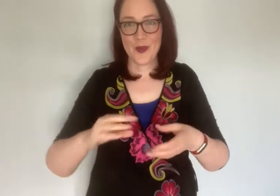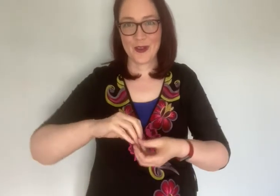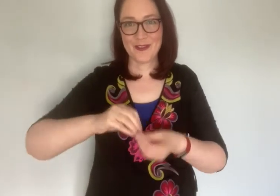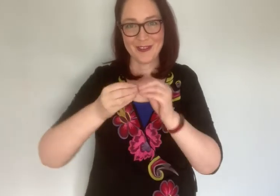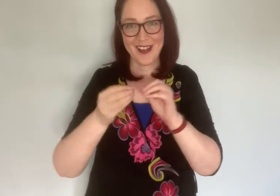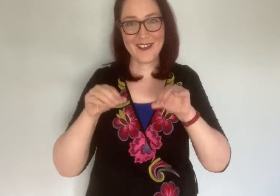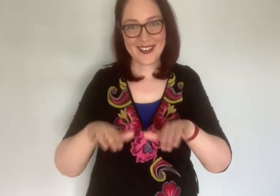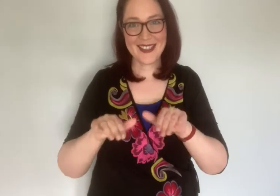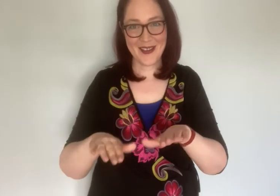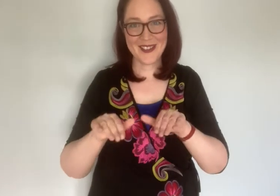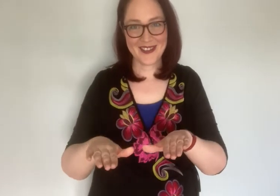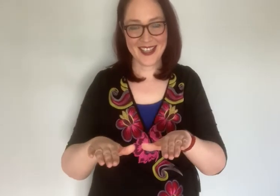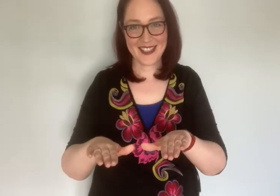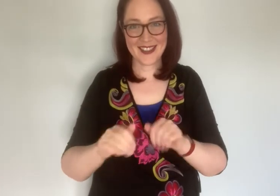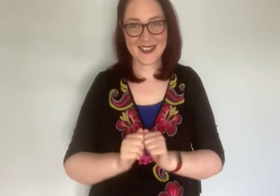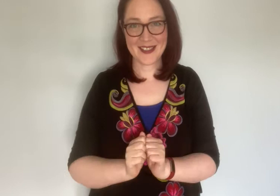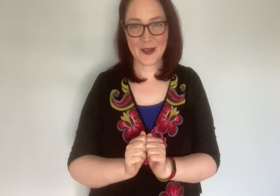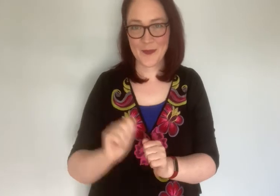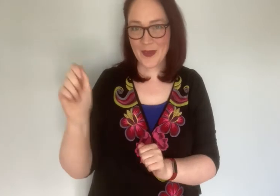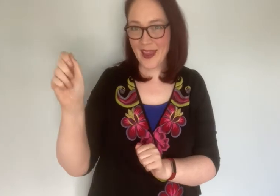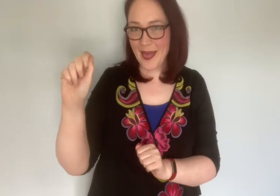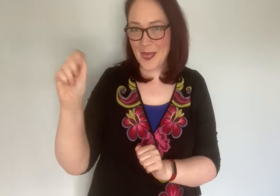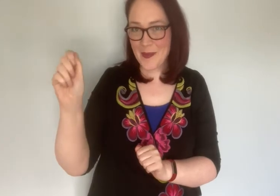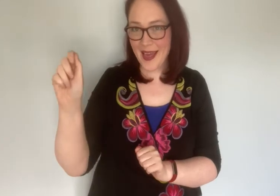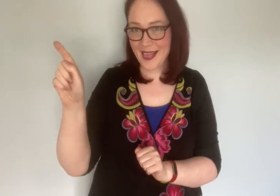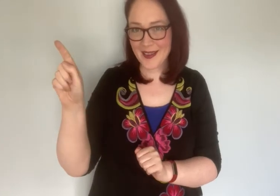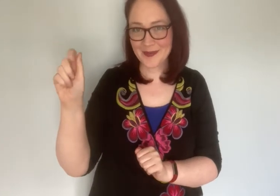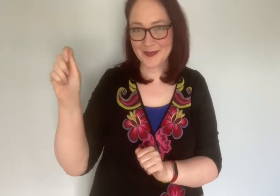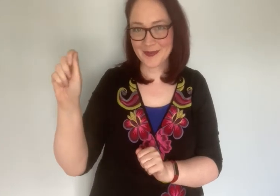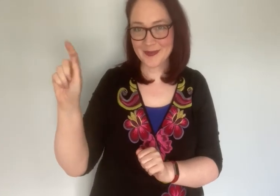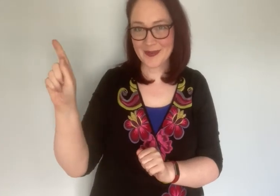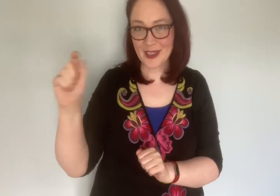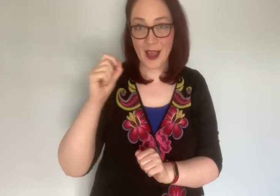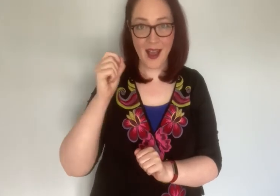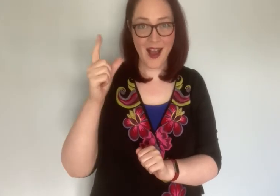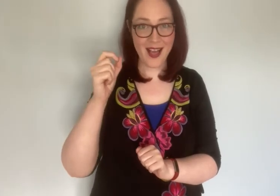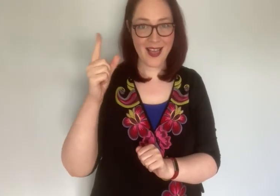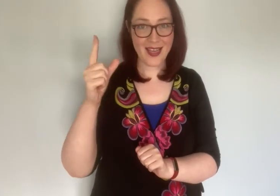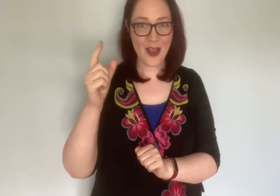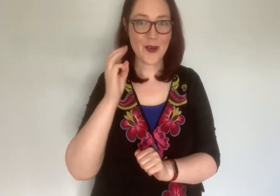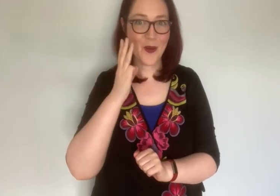coming very, very soon. So do tap that bell so you're notified of when the crafting is happening.